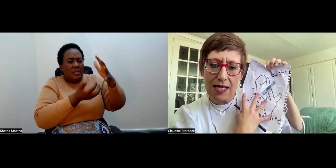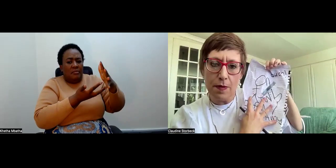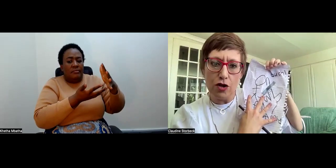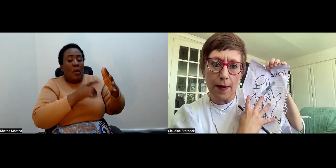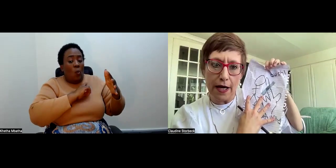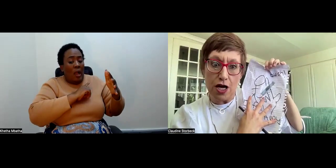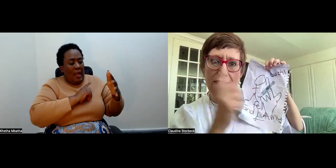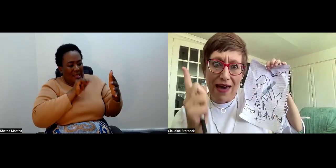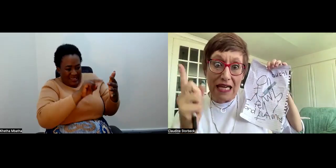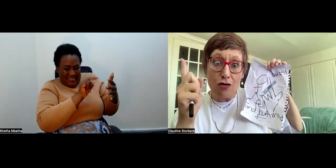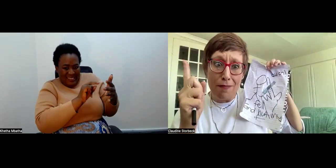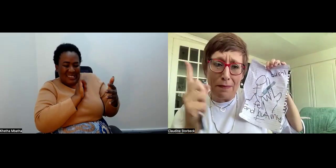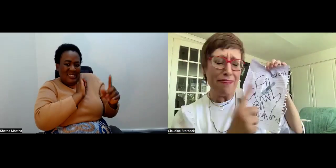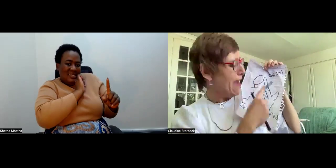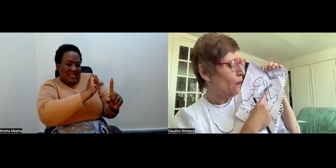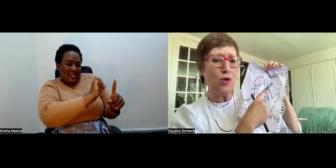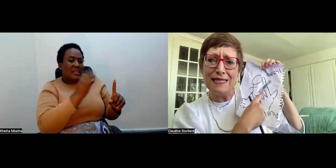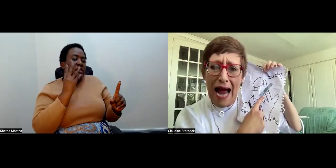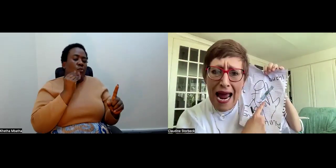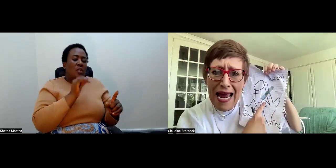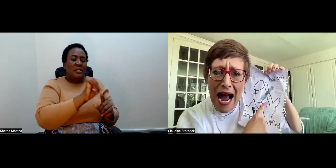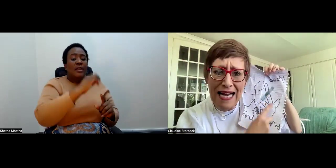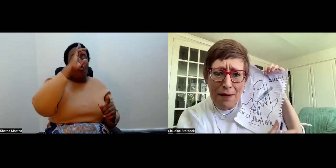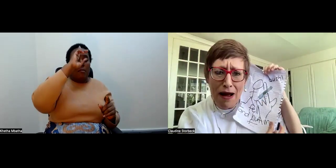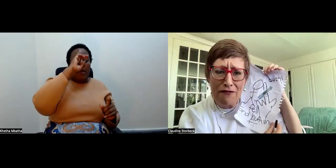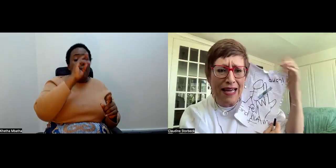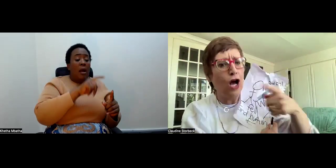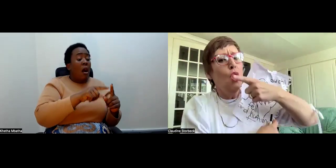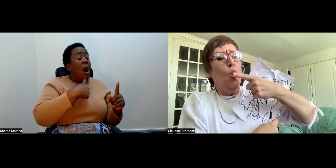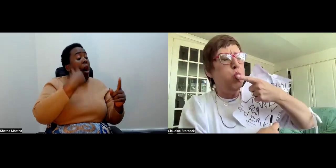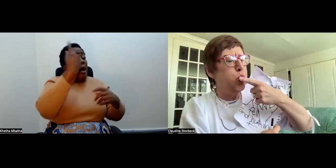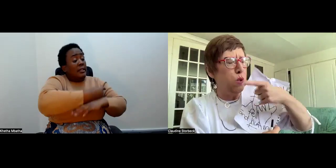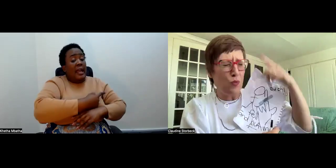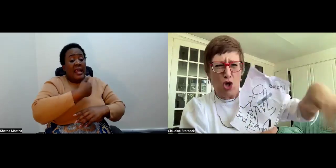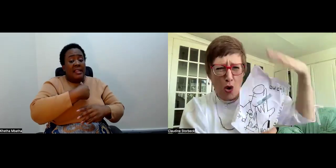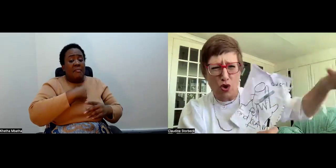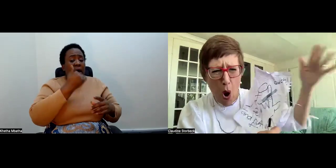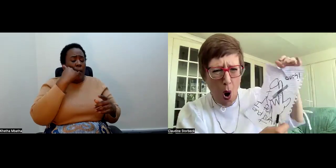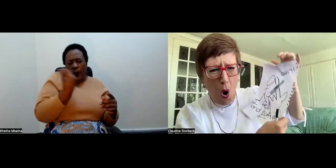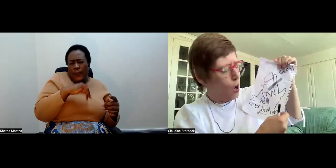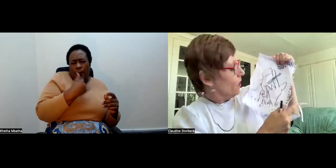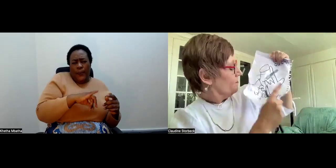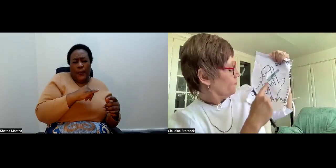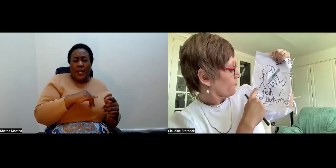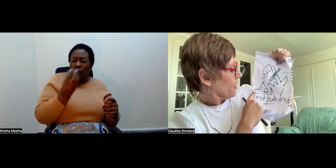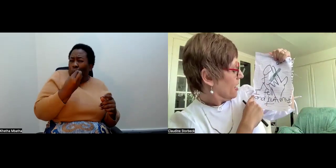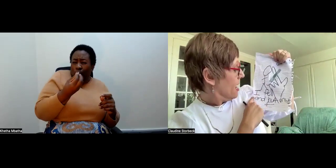their experience page and they get to remember that was the day I cut my finger. It was so